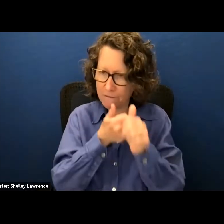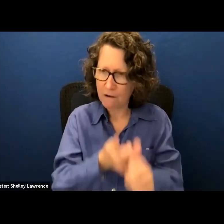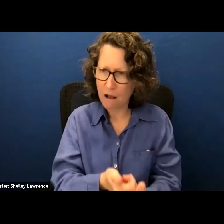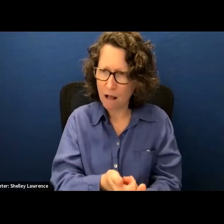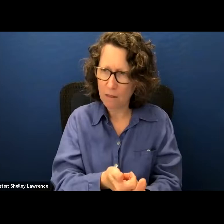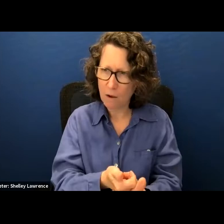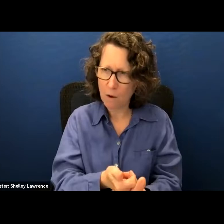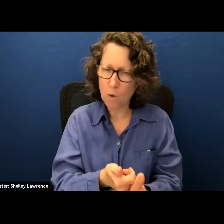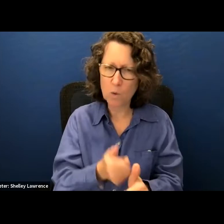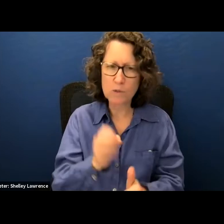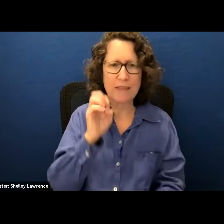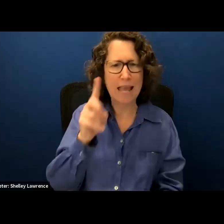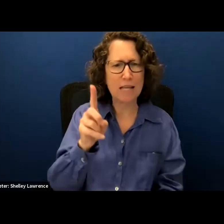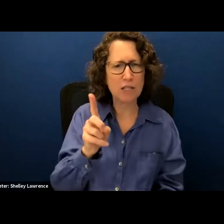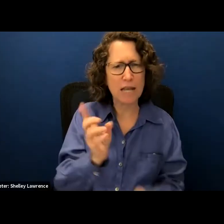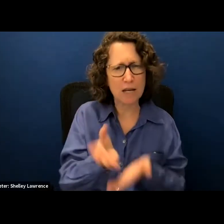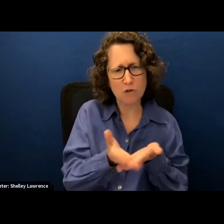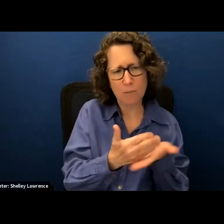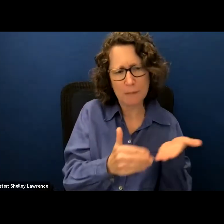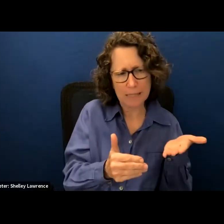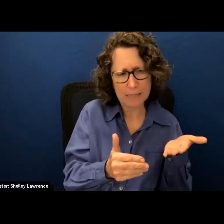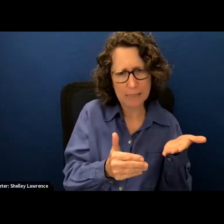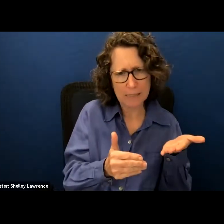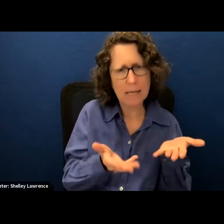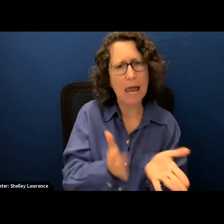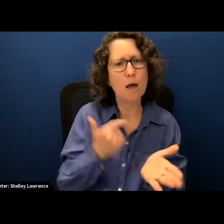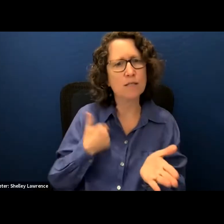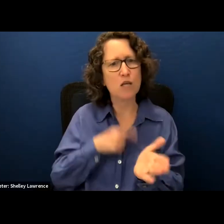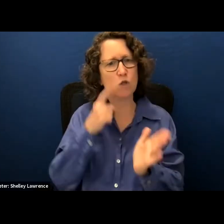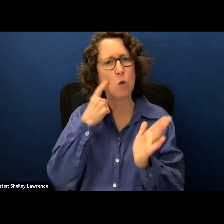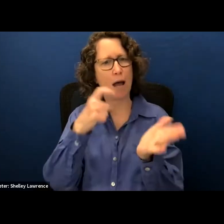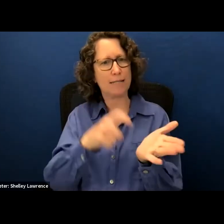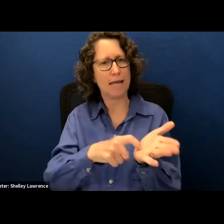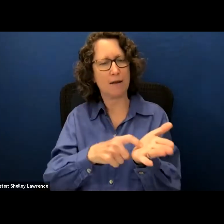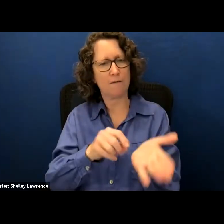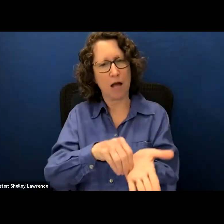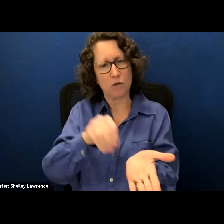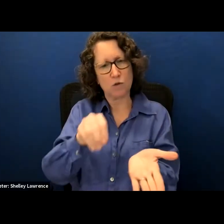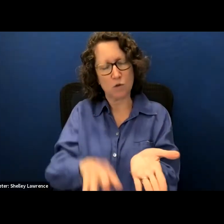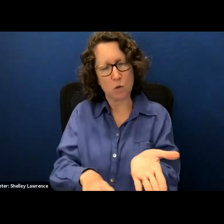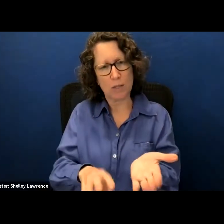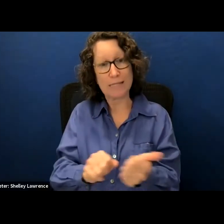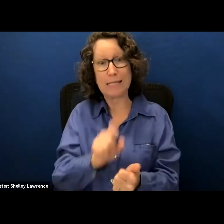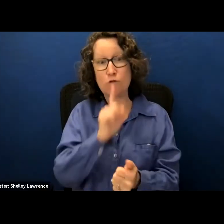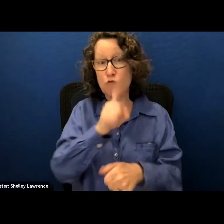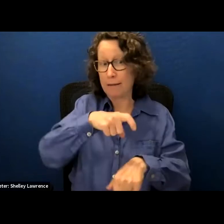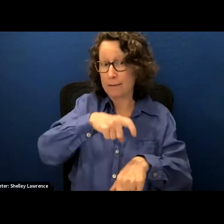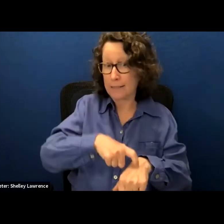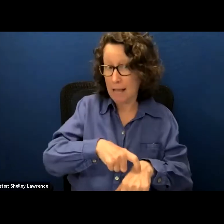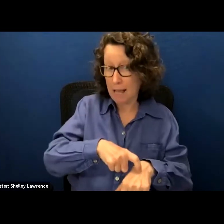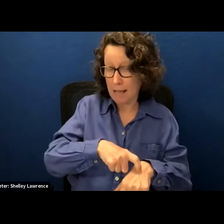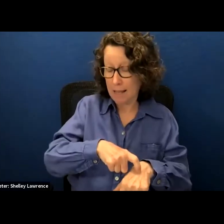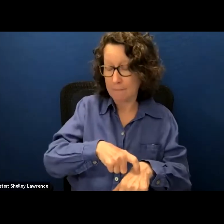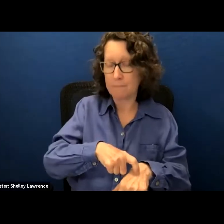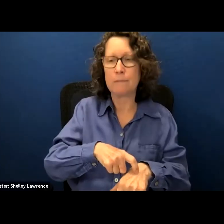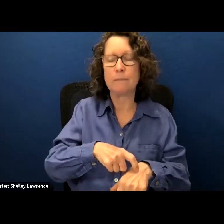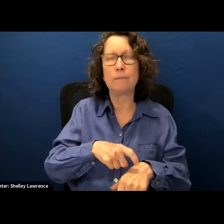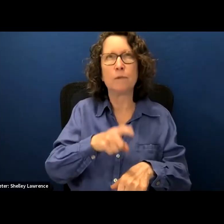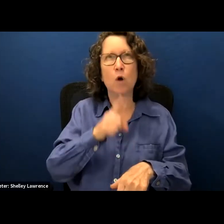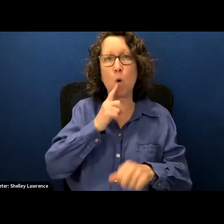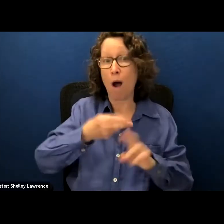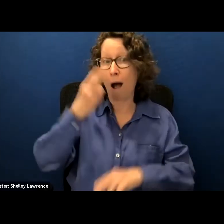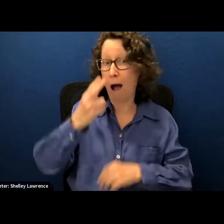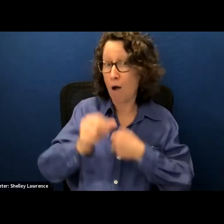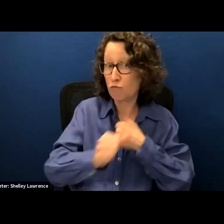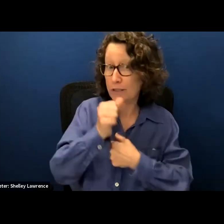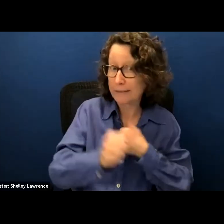follows the educational piece allows us to identify students in real time who are at a high